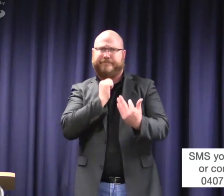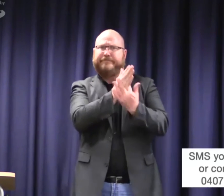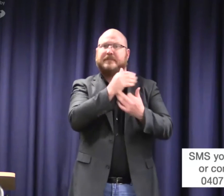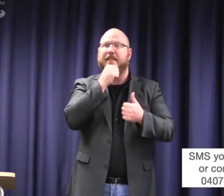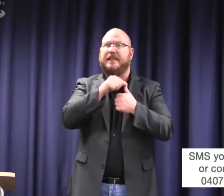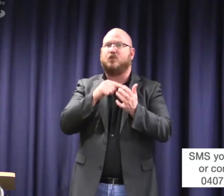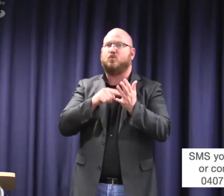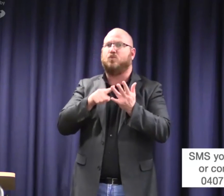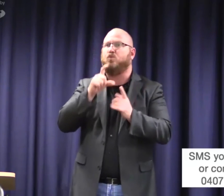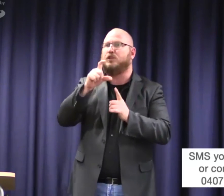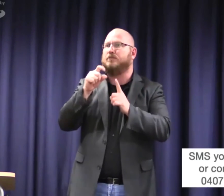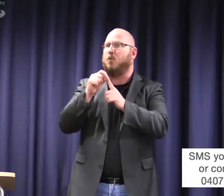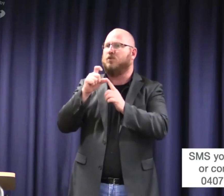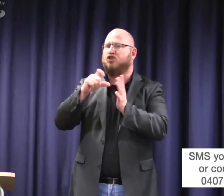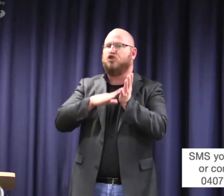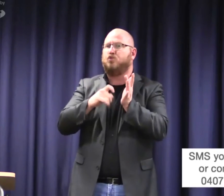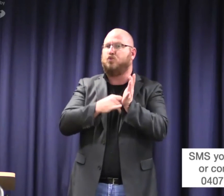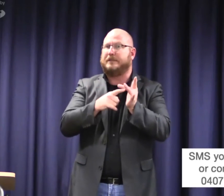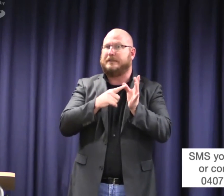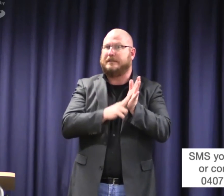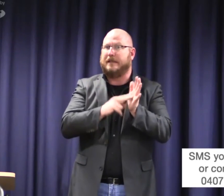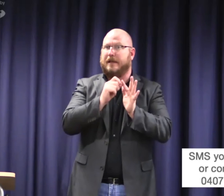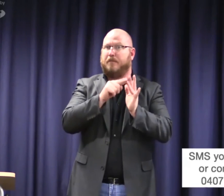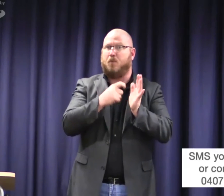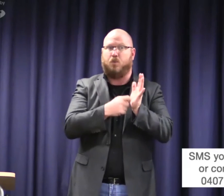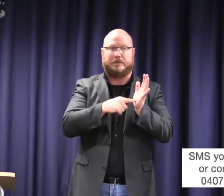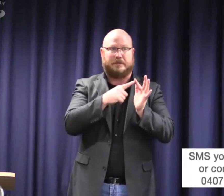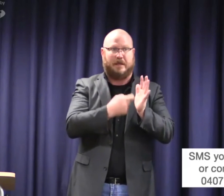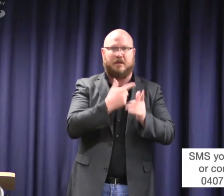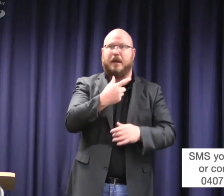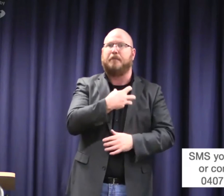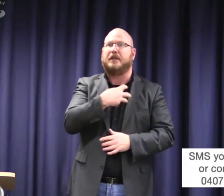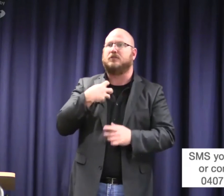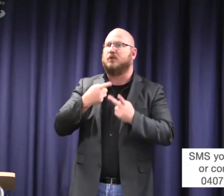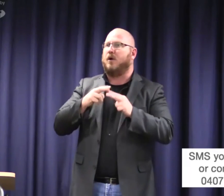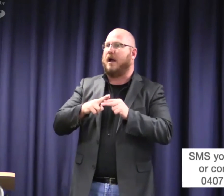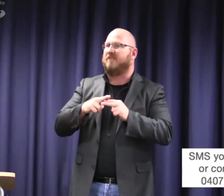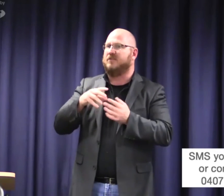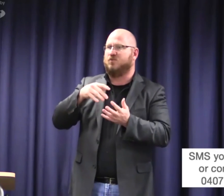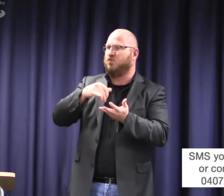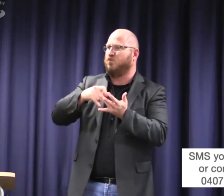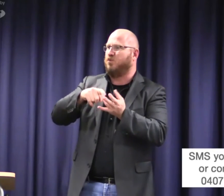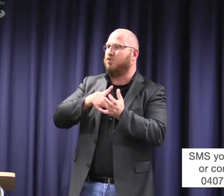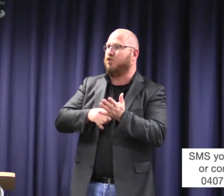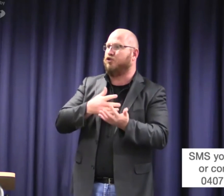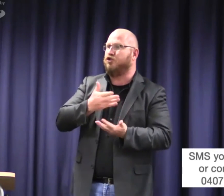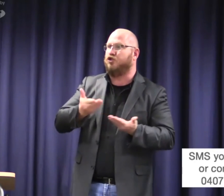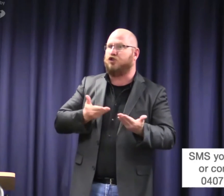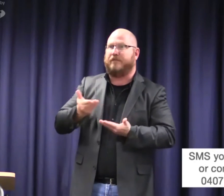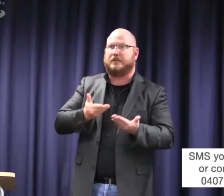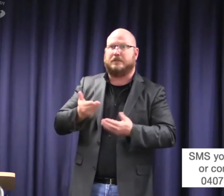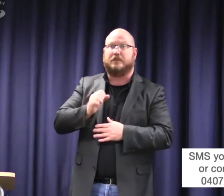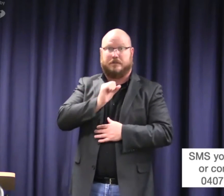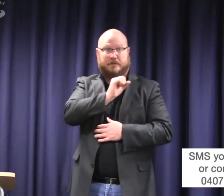Now, before Christmas, I sent a letter to Christian Porter. He's the Minister